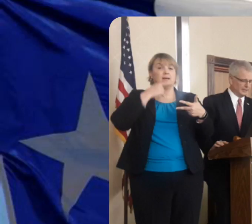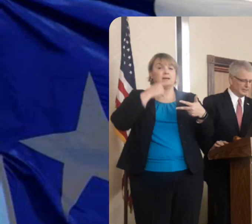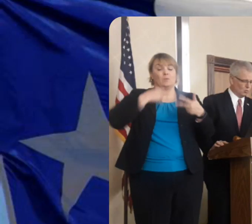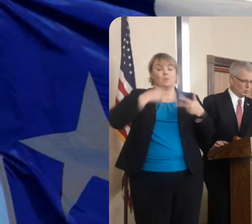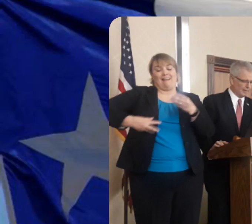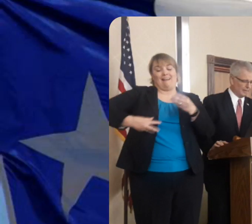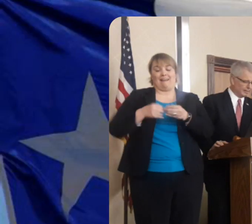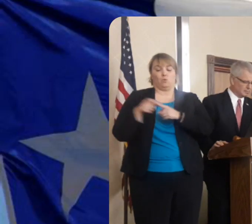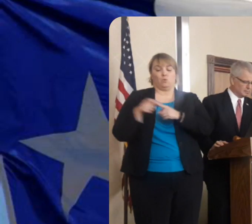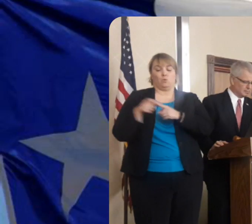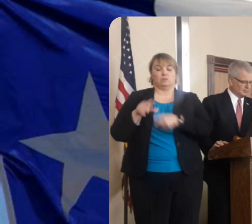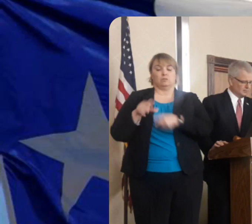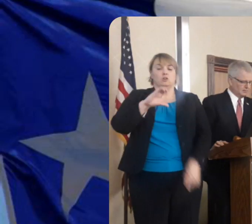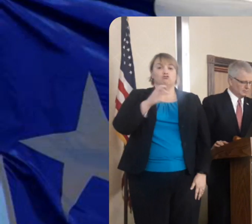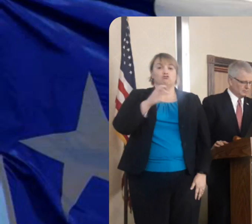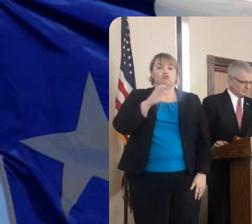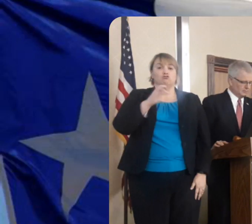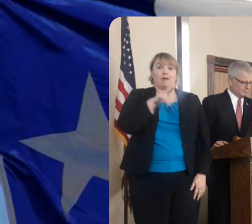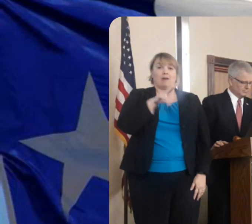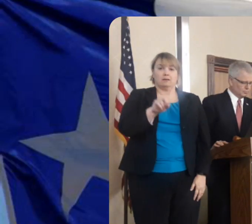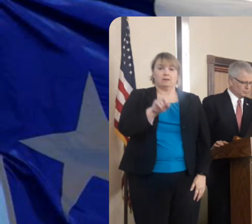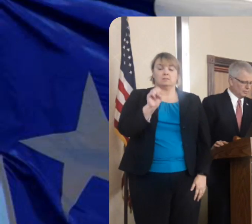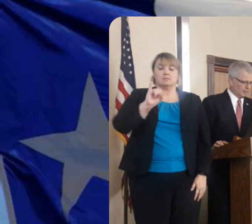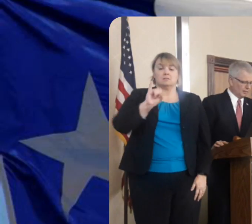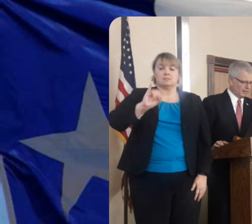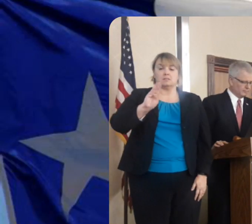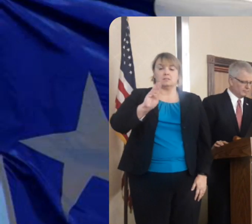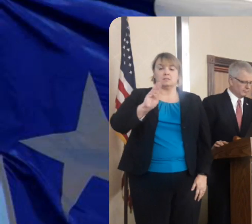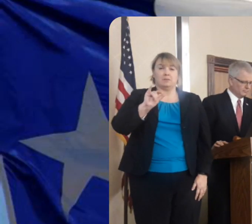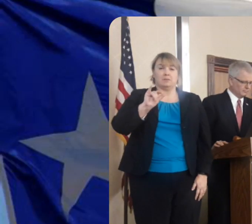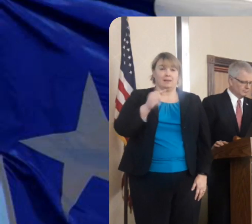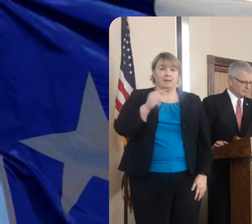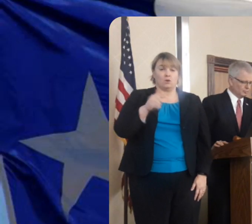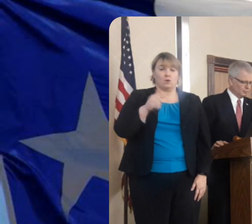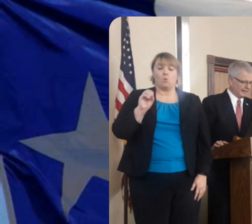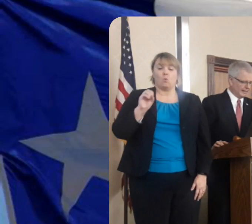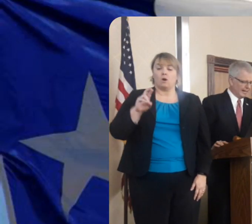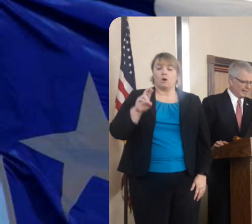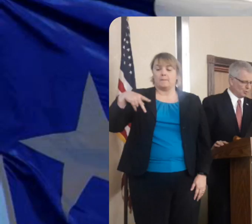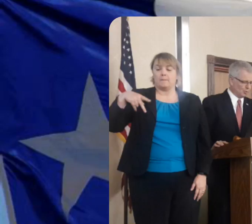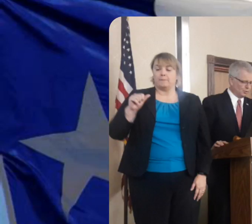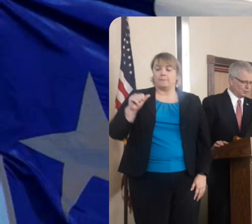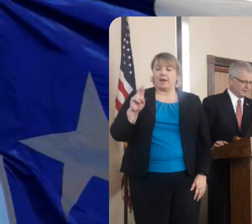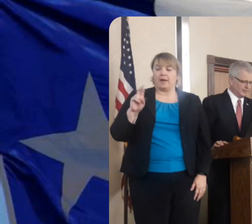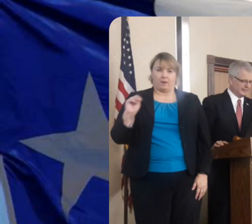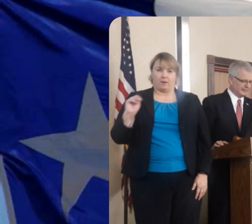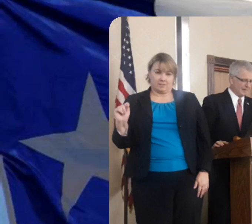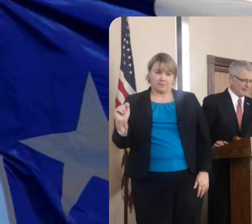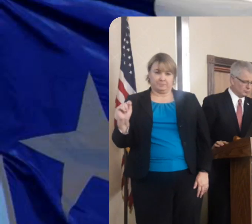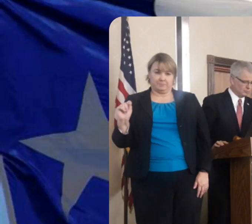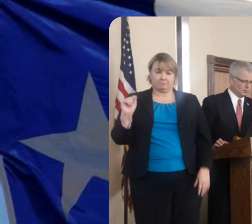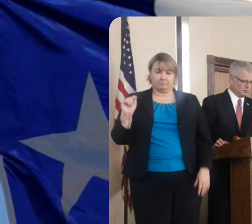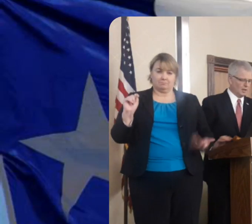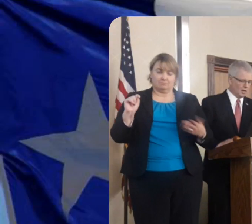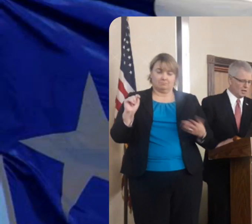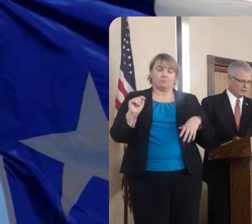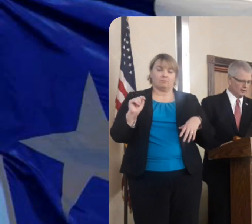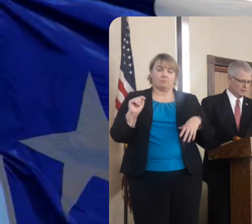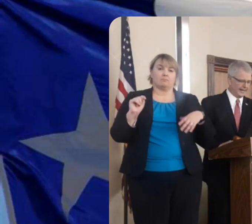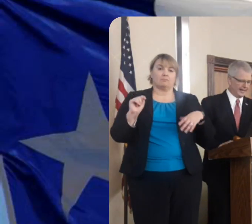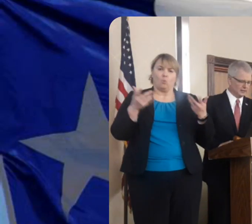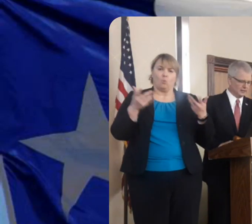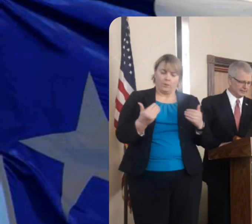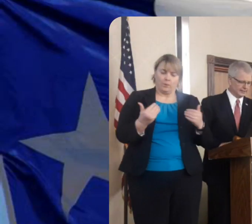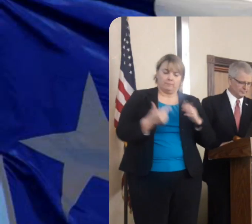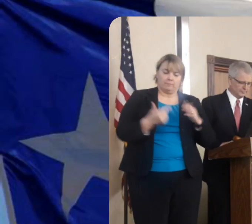or parent to the a person who is the spouse of an